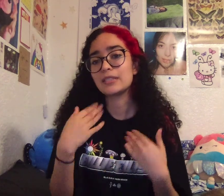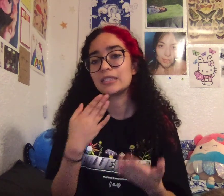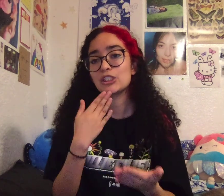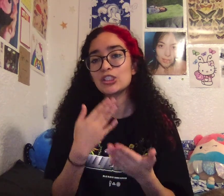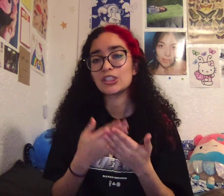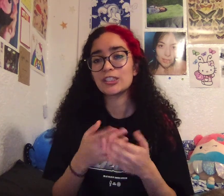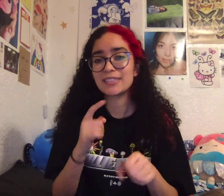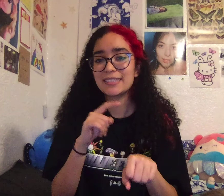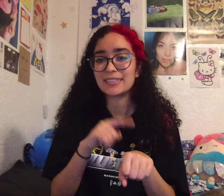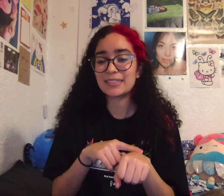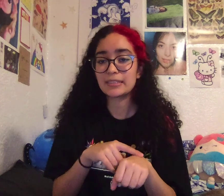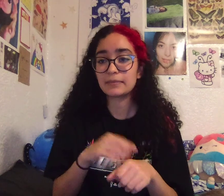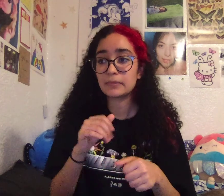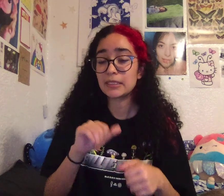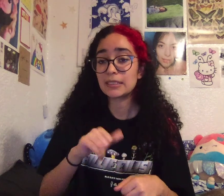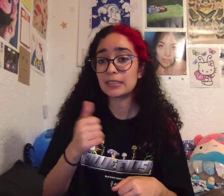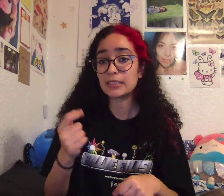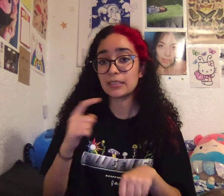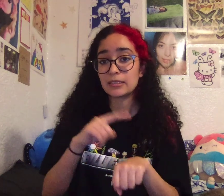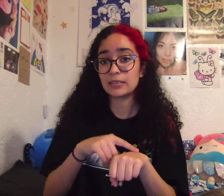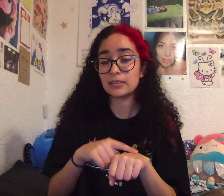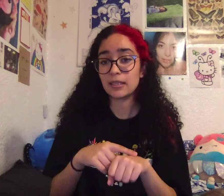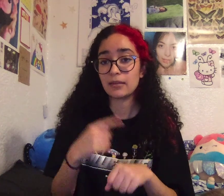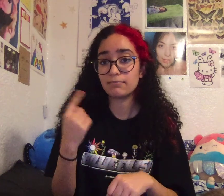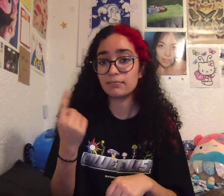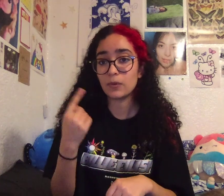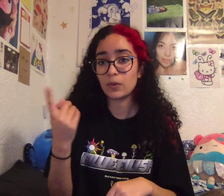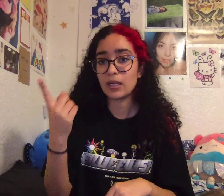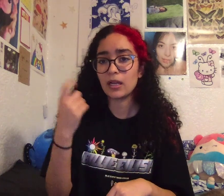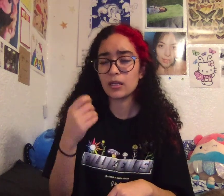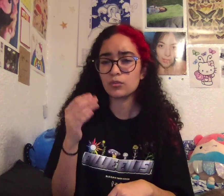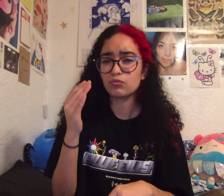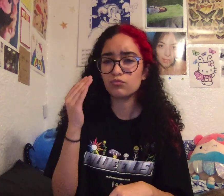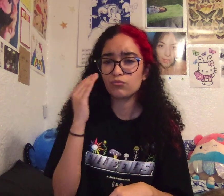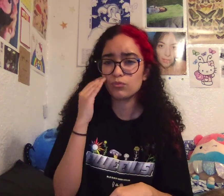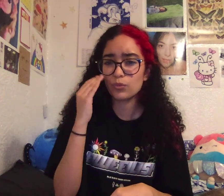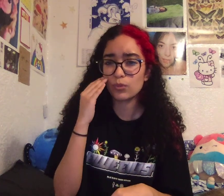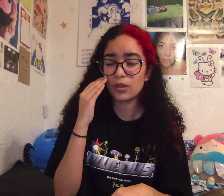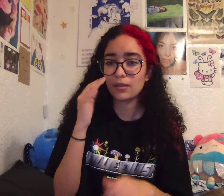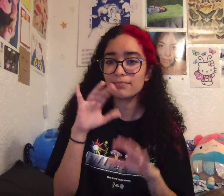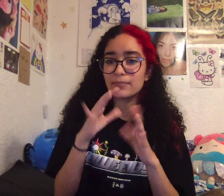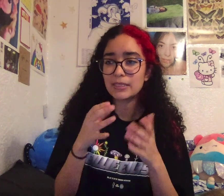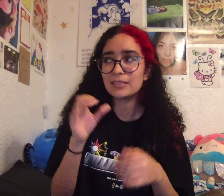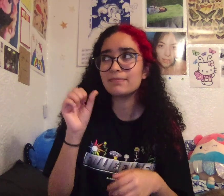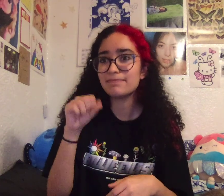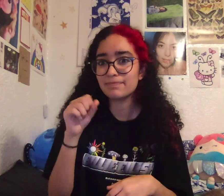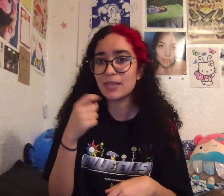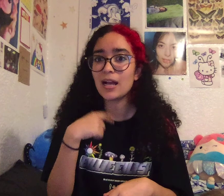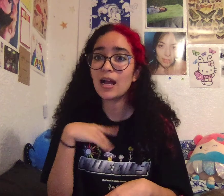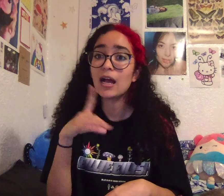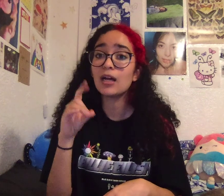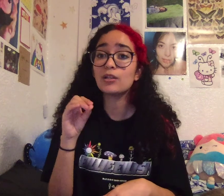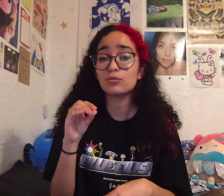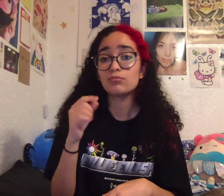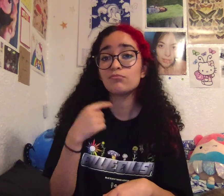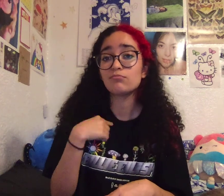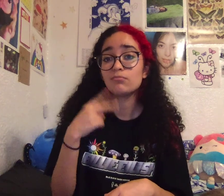asks you, do you know the planets? You could say, yeah, I sure do. I saw the Homeschool Pop video.